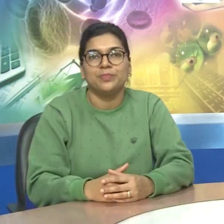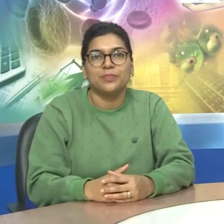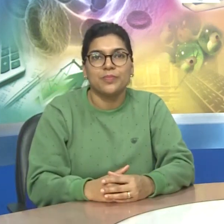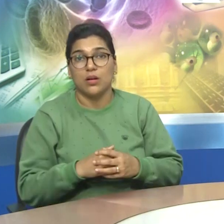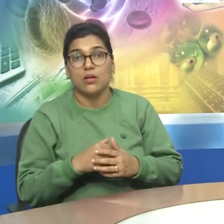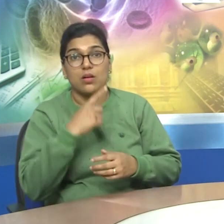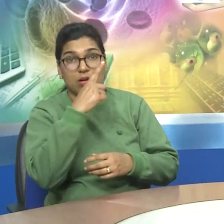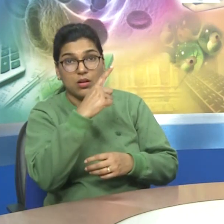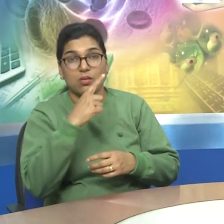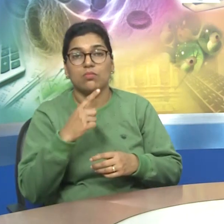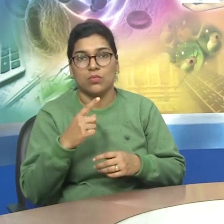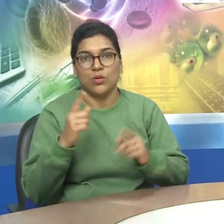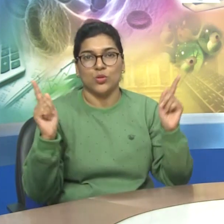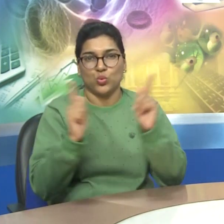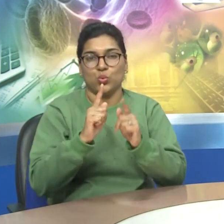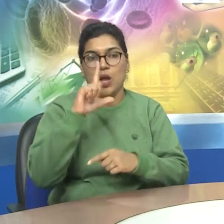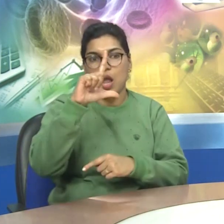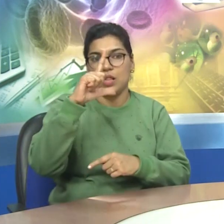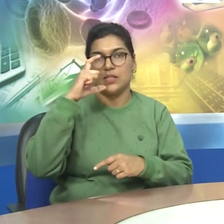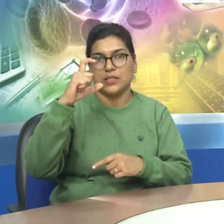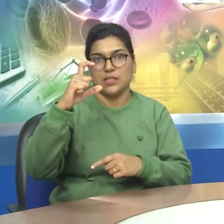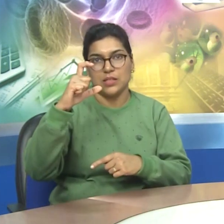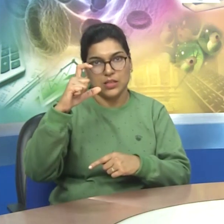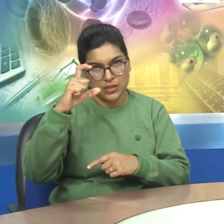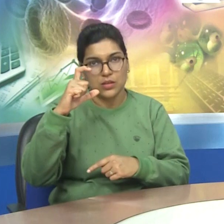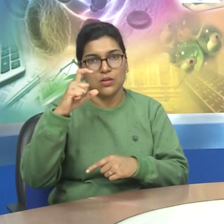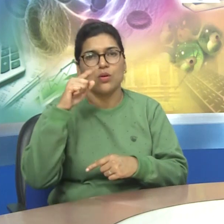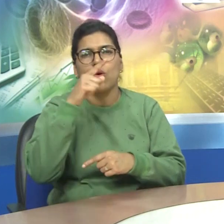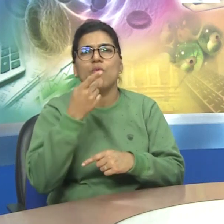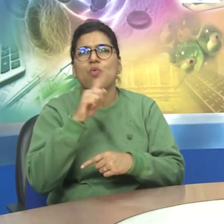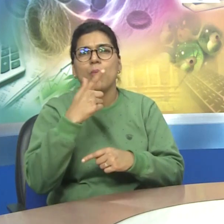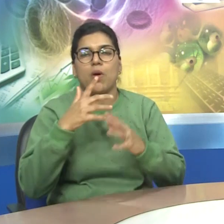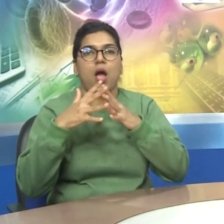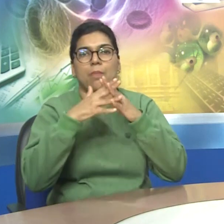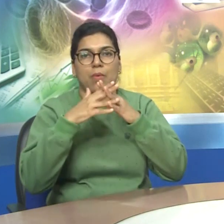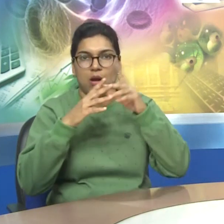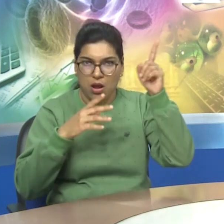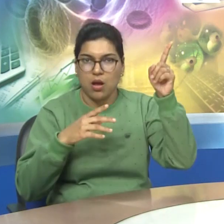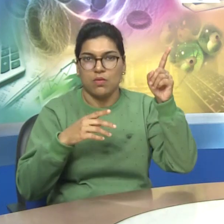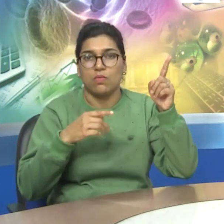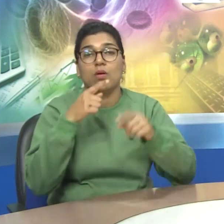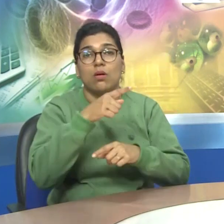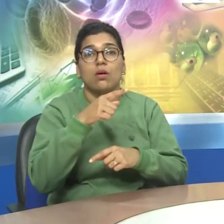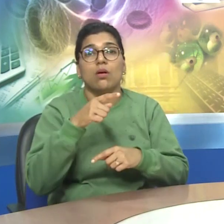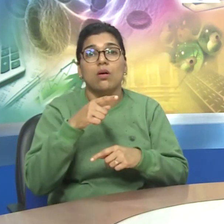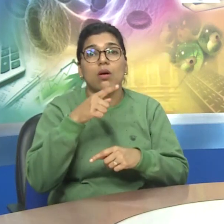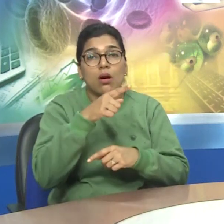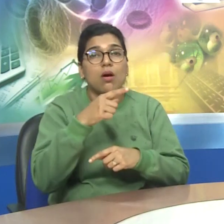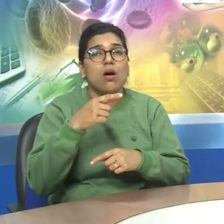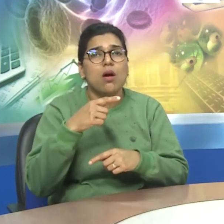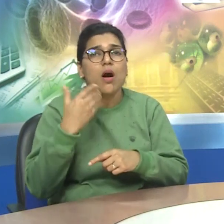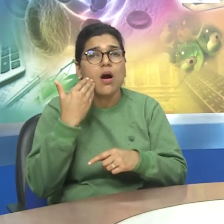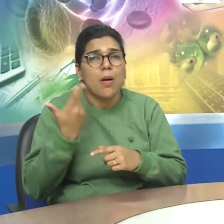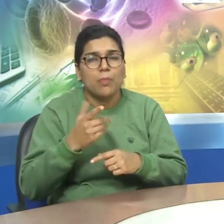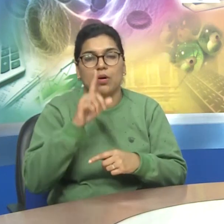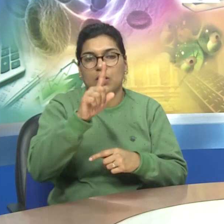1876. Now this is the fourth type of library classification, which is Library